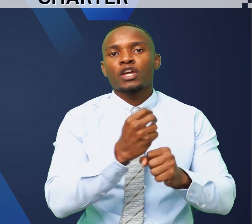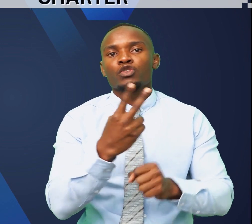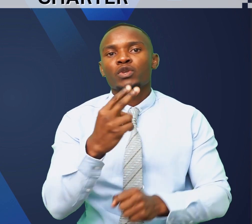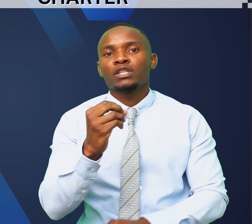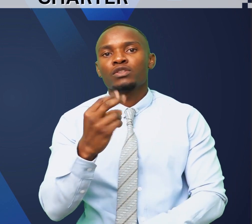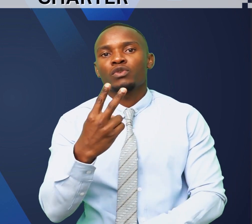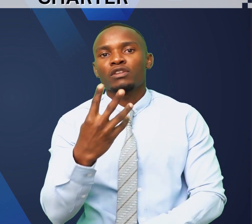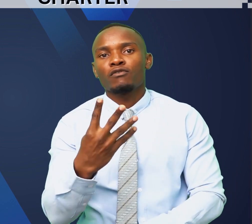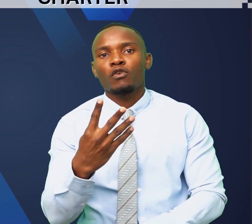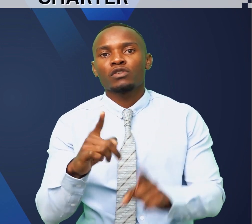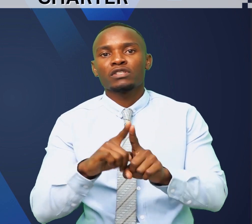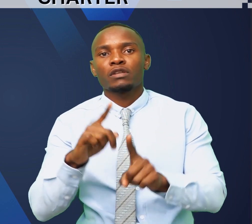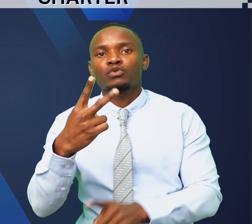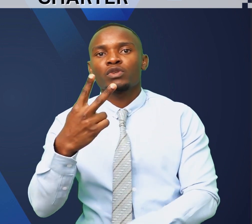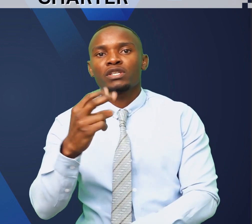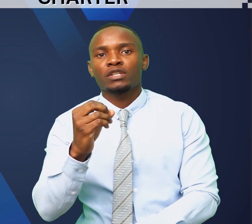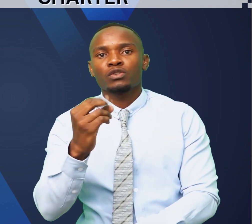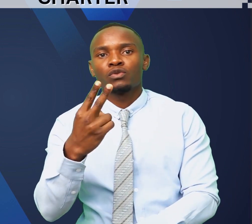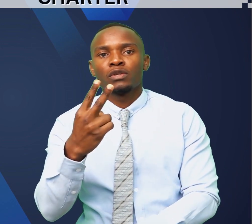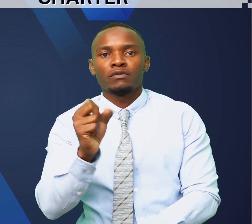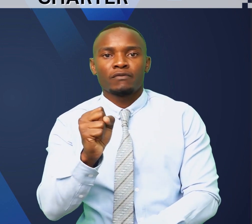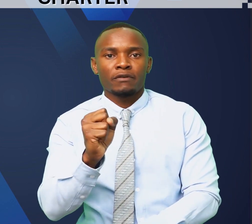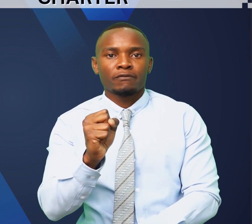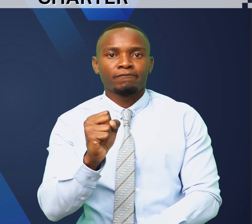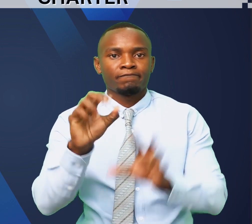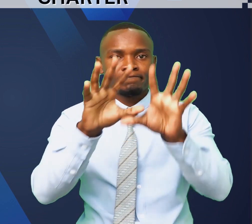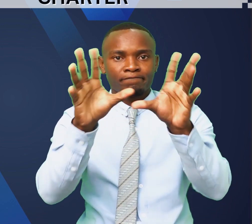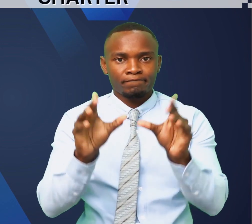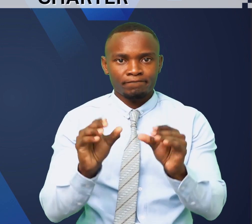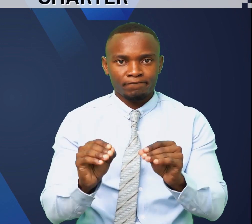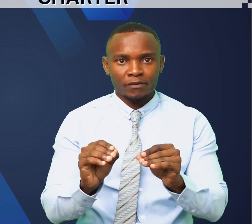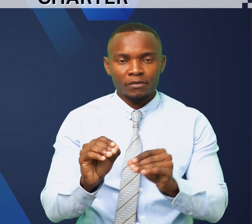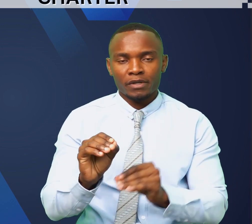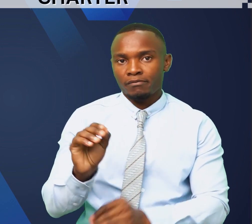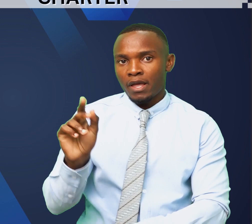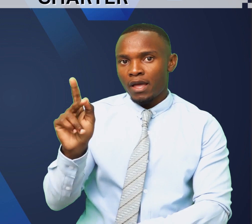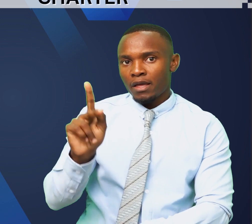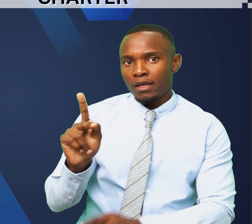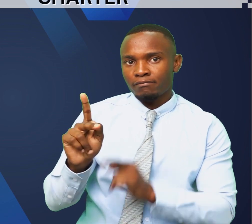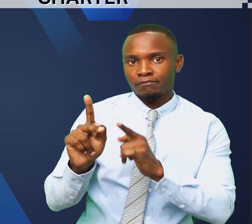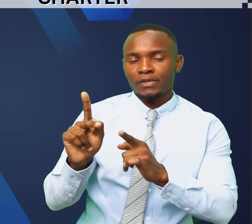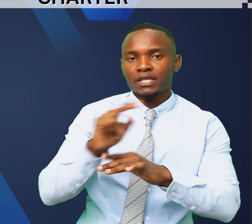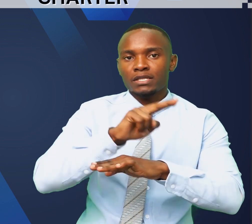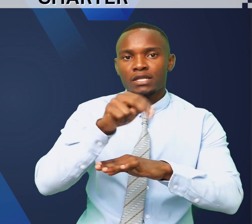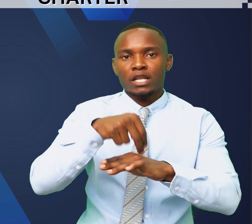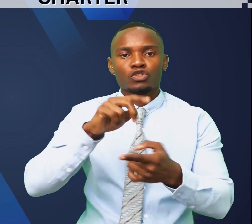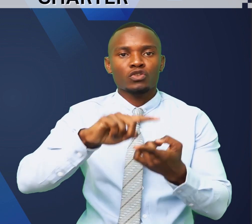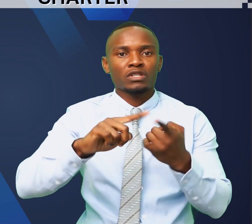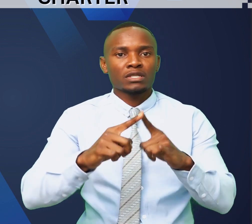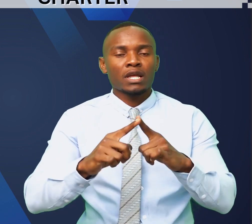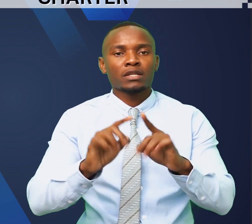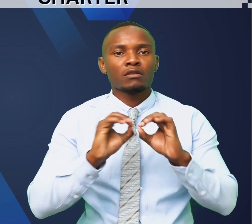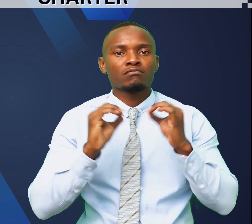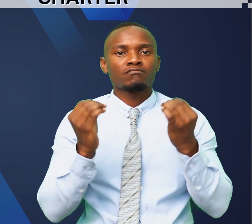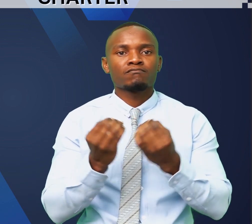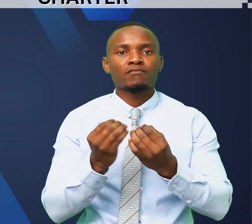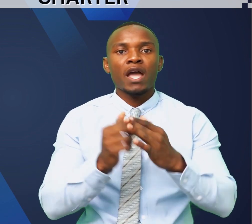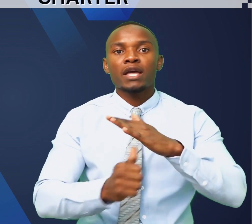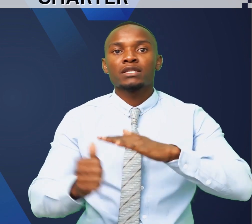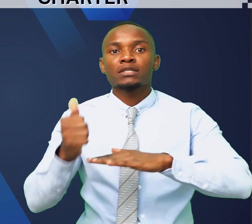2024-2025. Overview. KEBS is the national standards body in Kenya, established through the